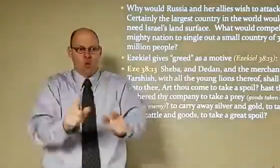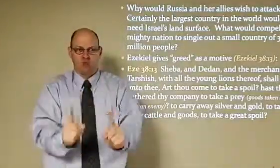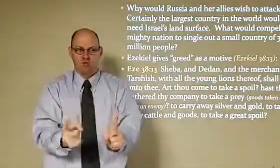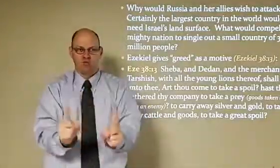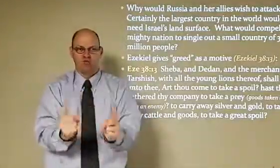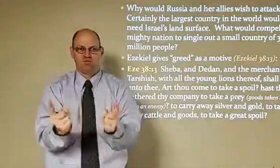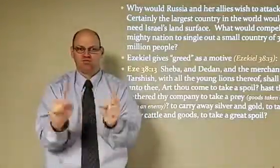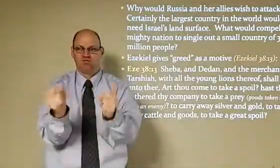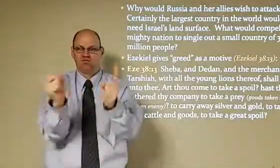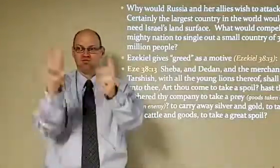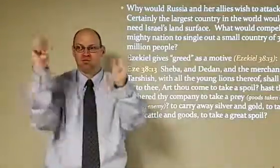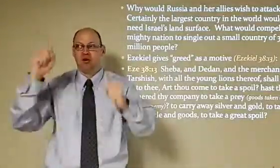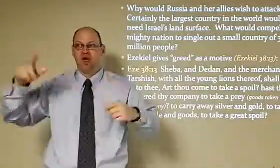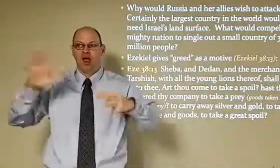It's very valuable.